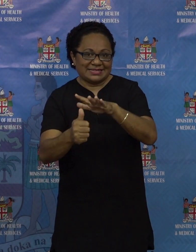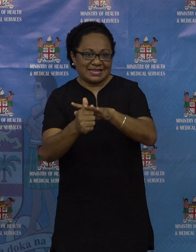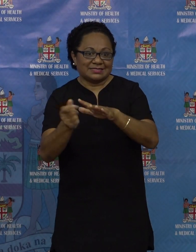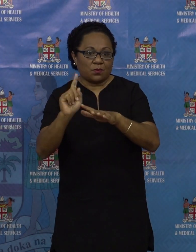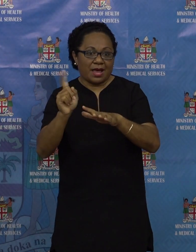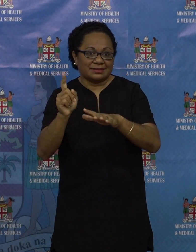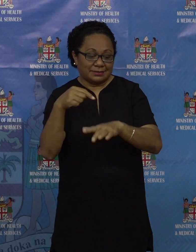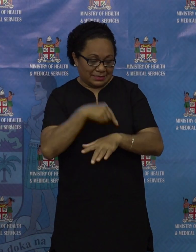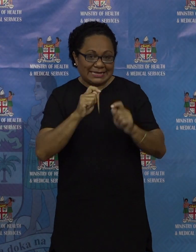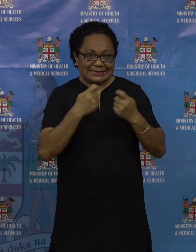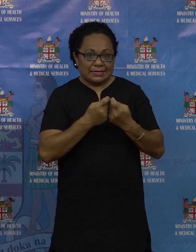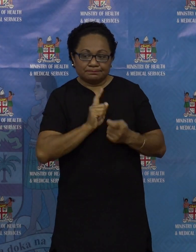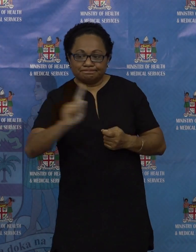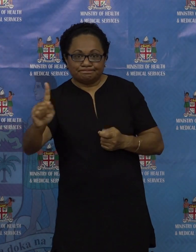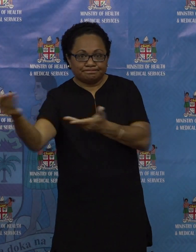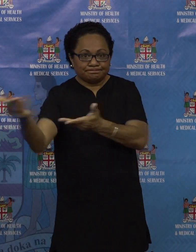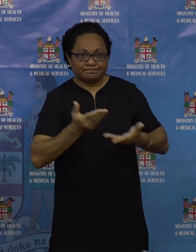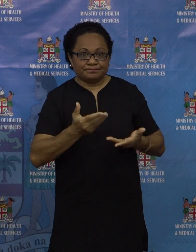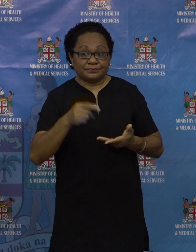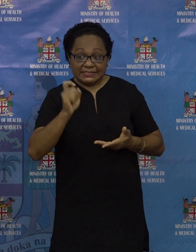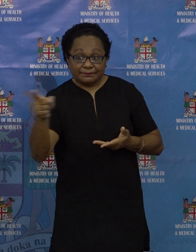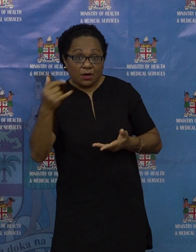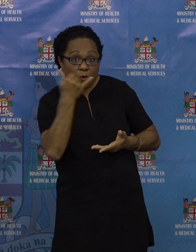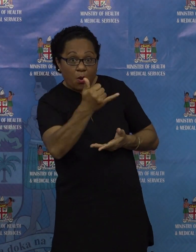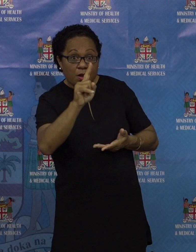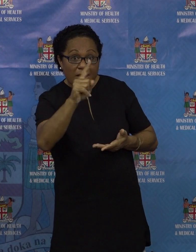retrieval teams, should they call 165.